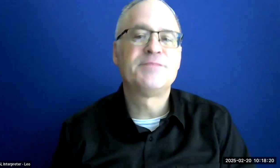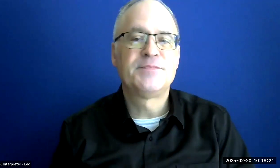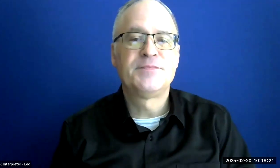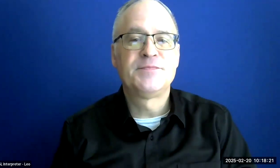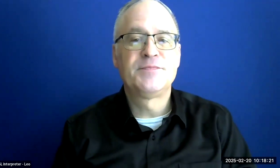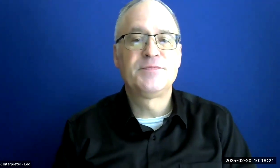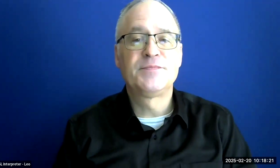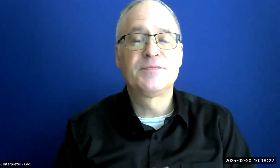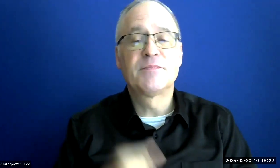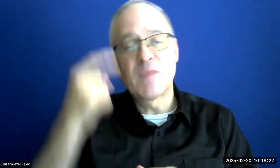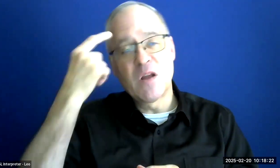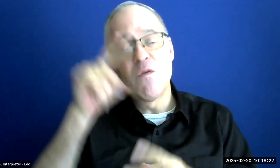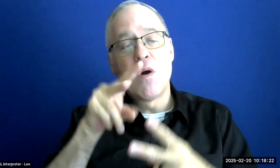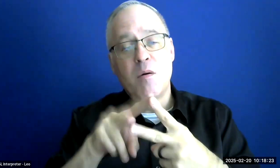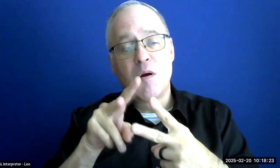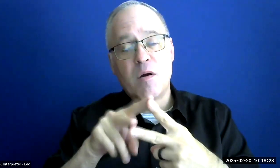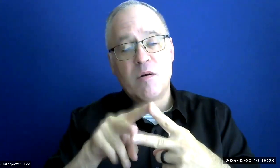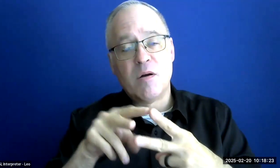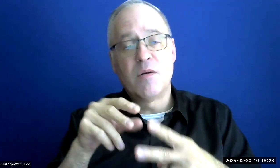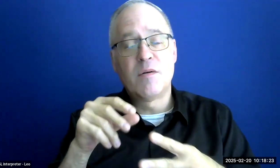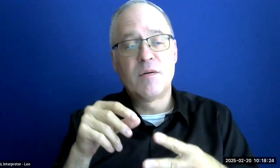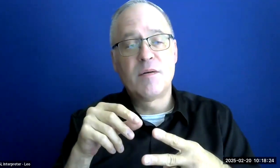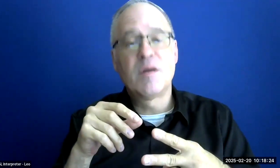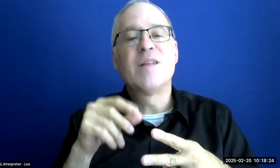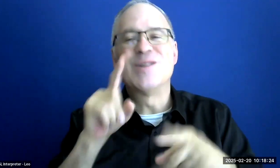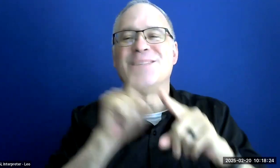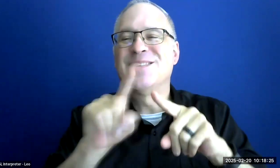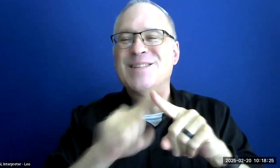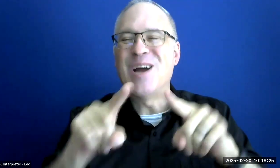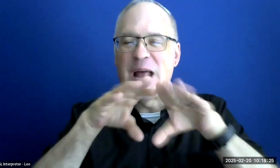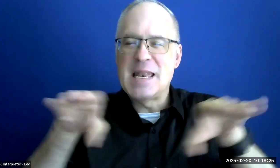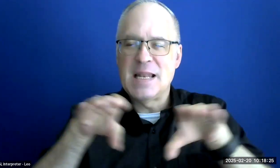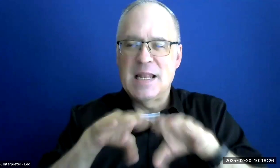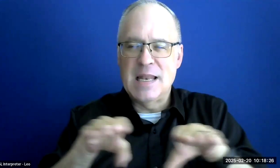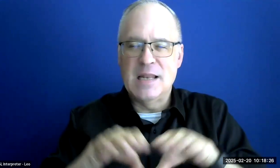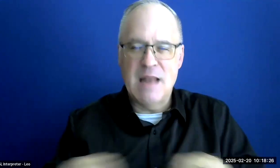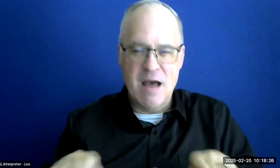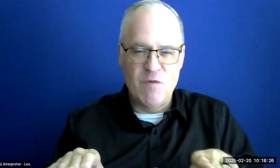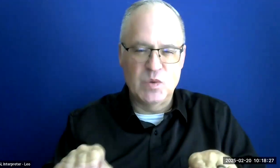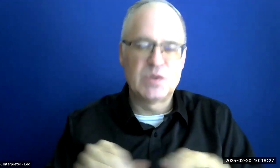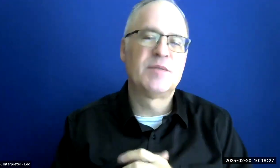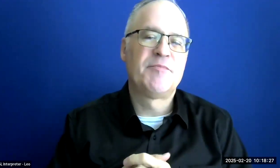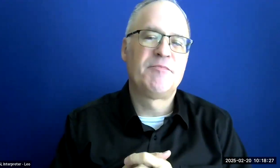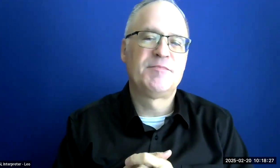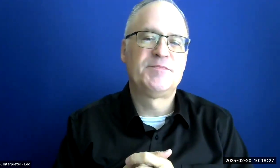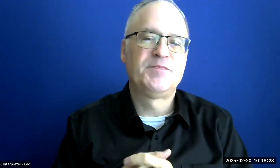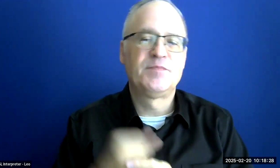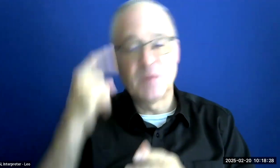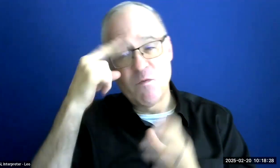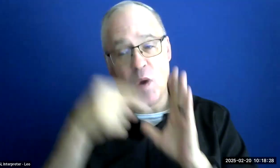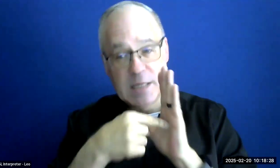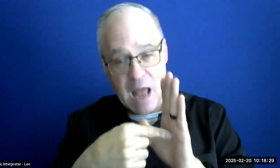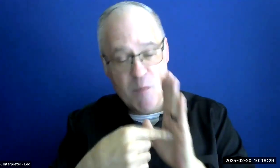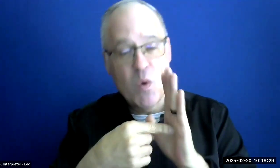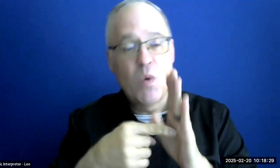and contextualization, there are differing levels of local and regional contexts. We could talk, for instance, about